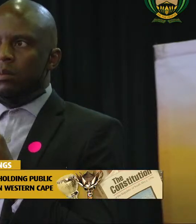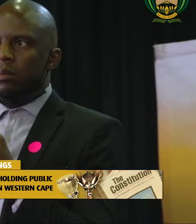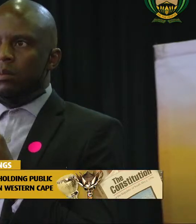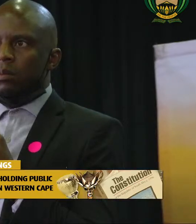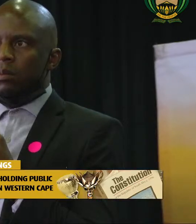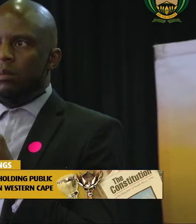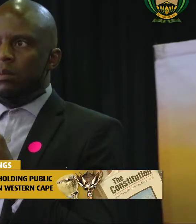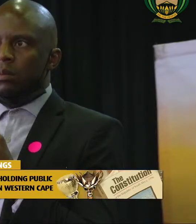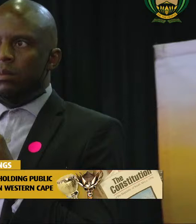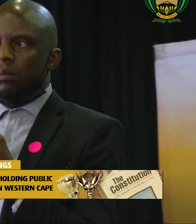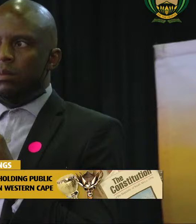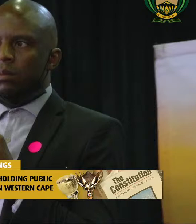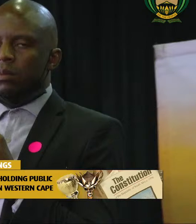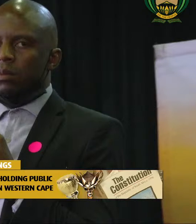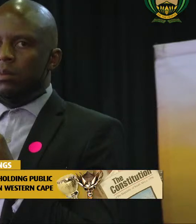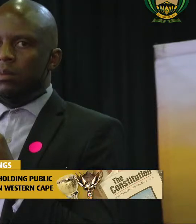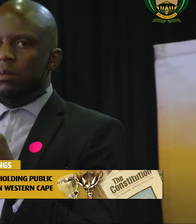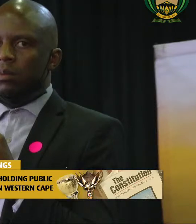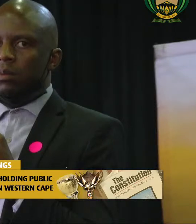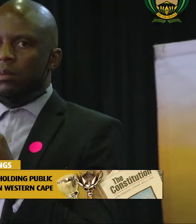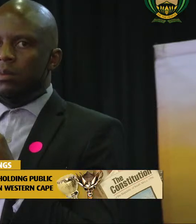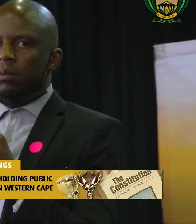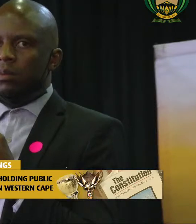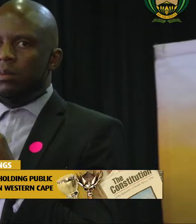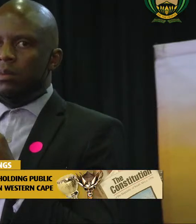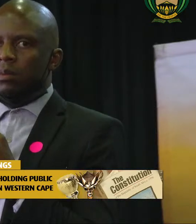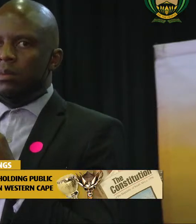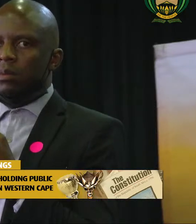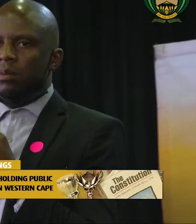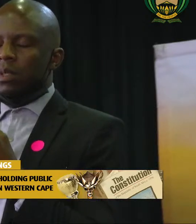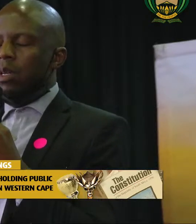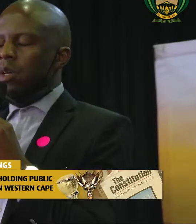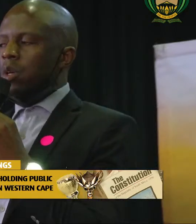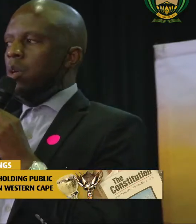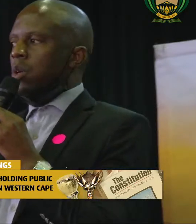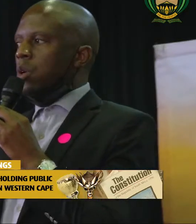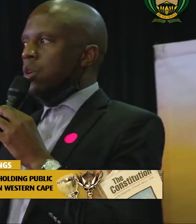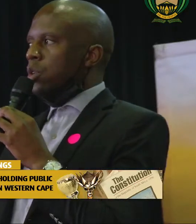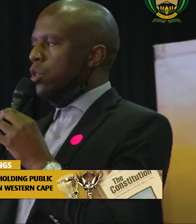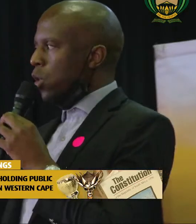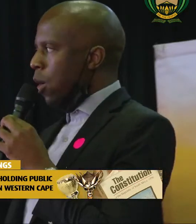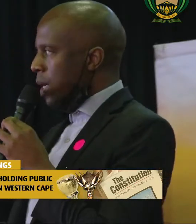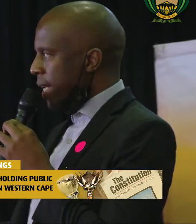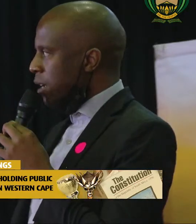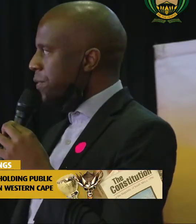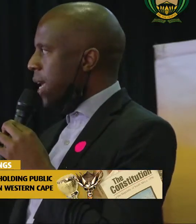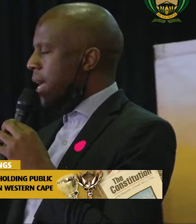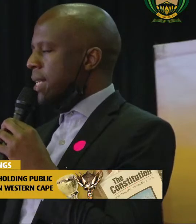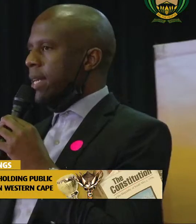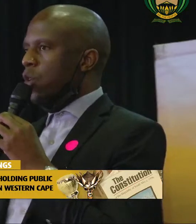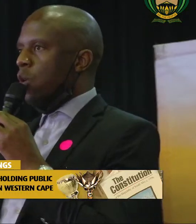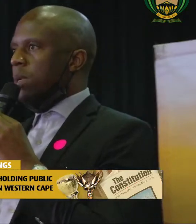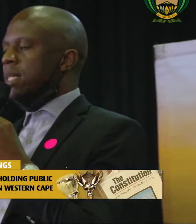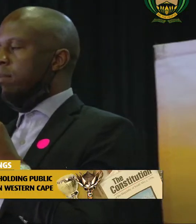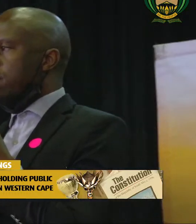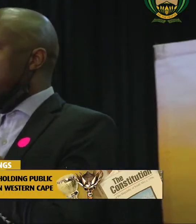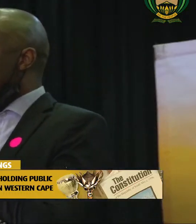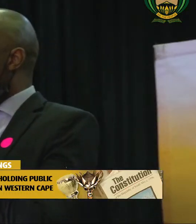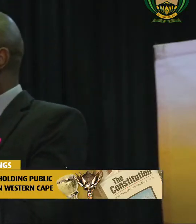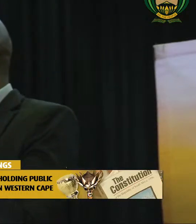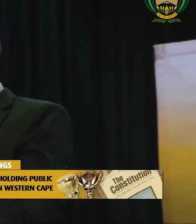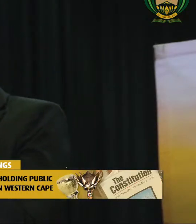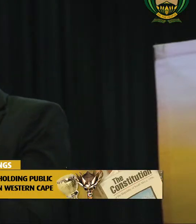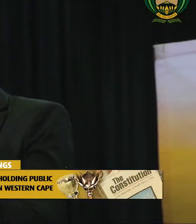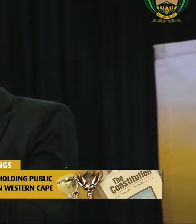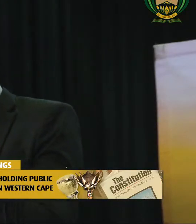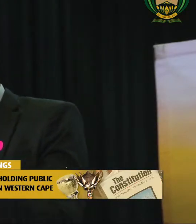eyibhalayo ezayibhekisa kundlunkulu eParliament. So ourselves here as a committee members, we